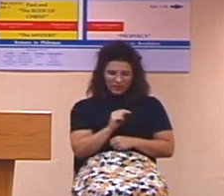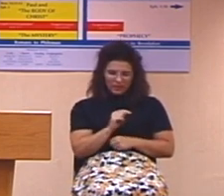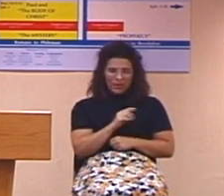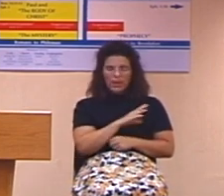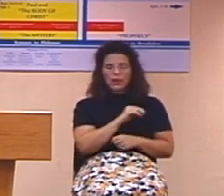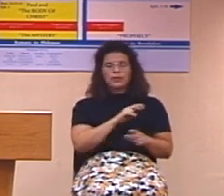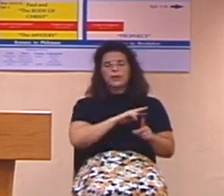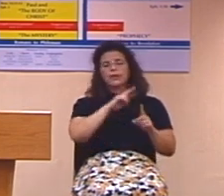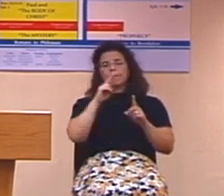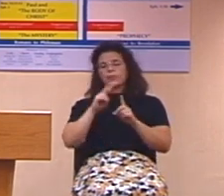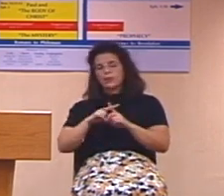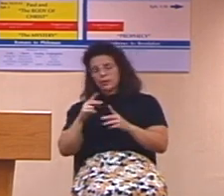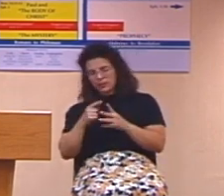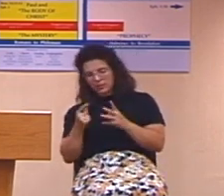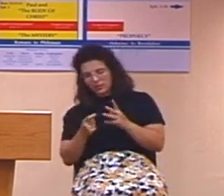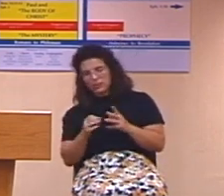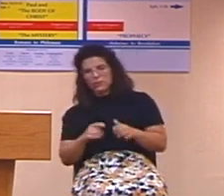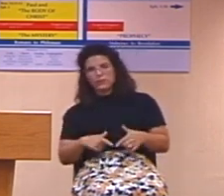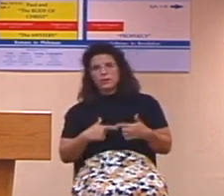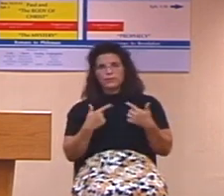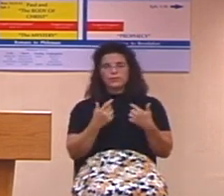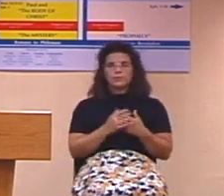then apply it to the details of life.